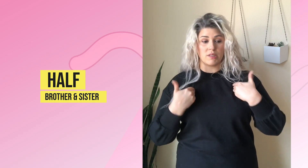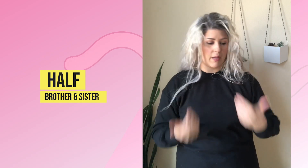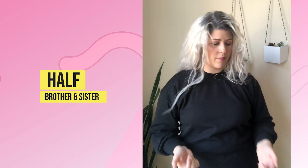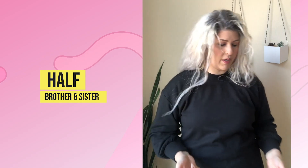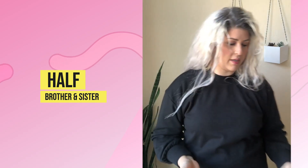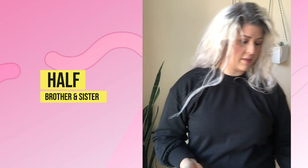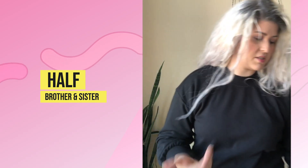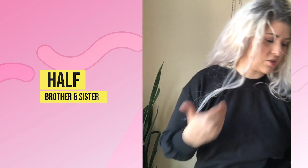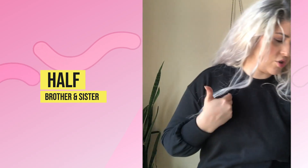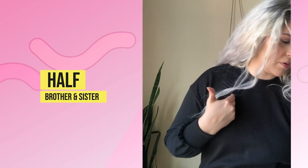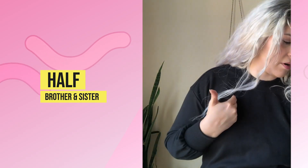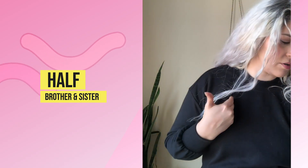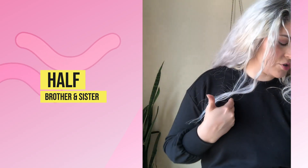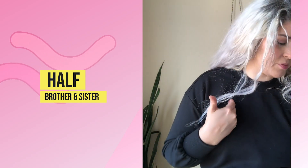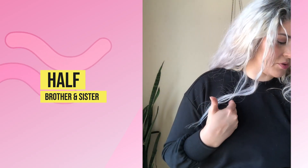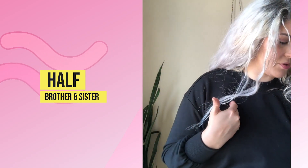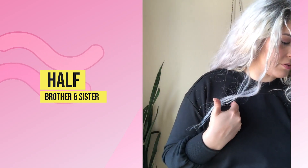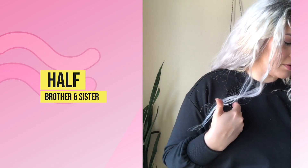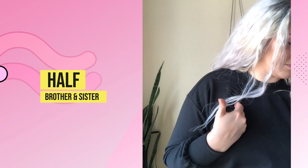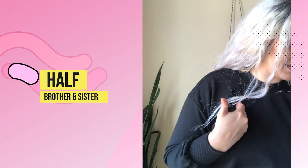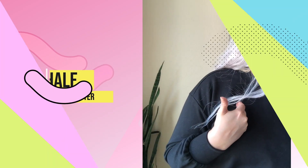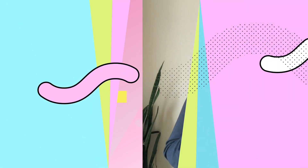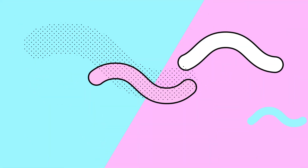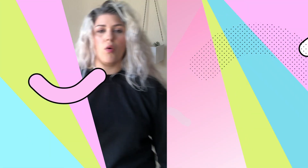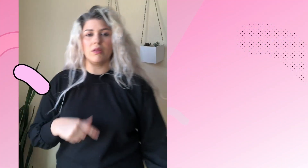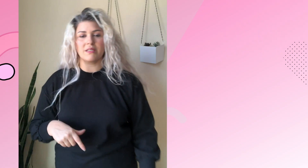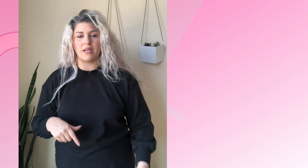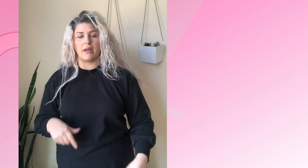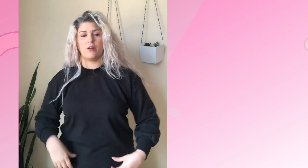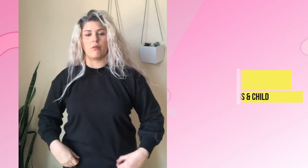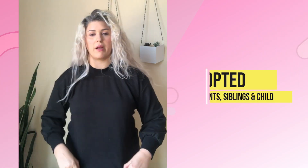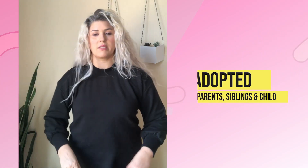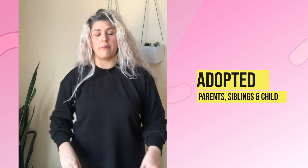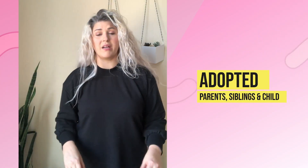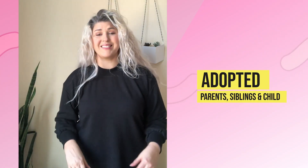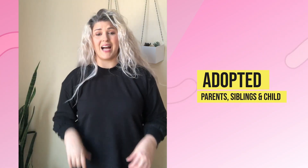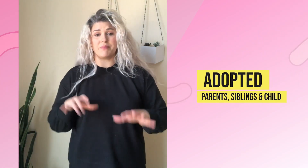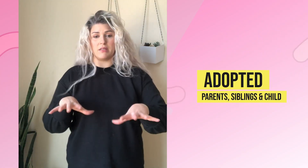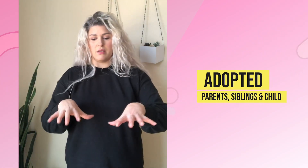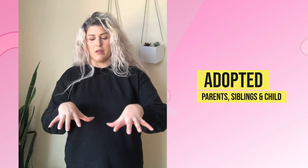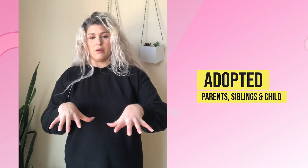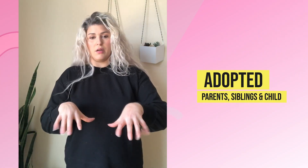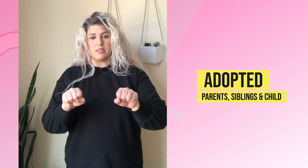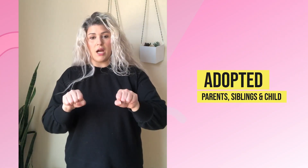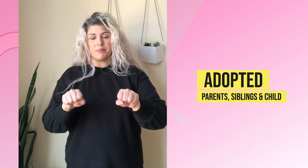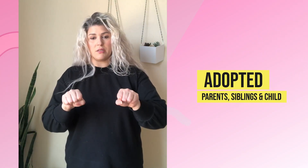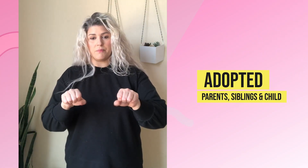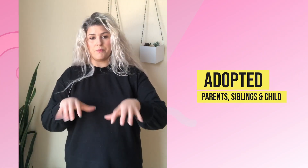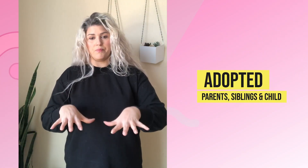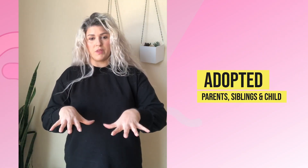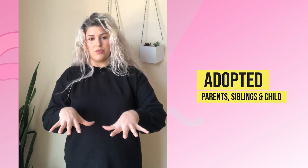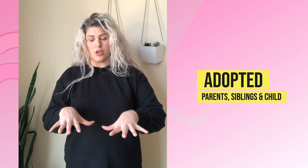Just one time you bring it in. This is a super, super big sign we did. One last sign, I know we're running out of time. Adopted.